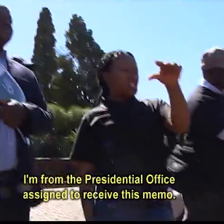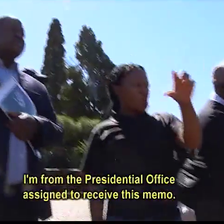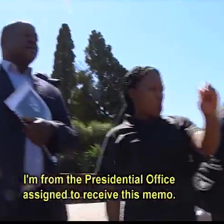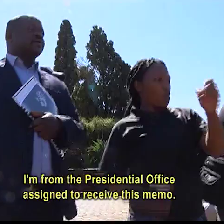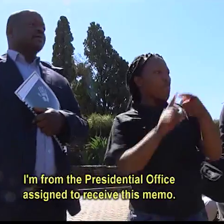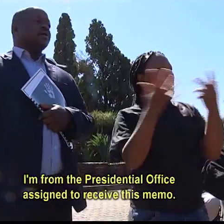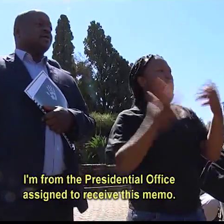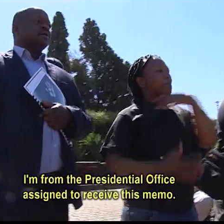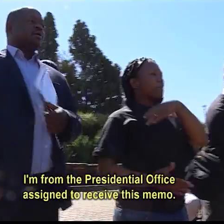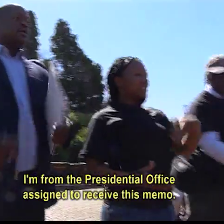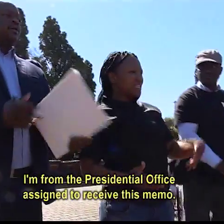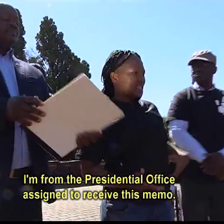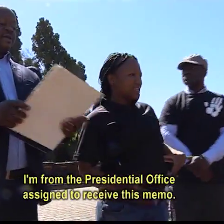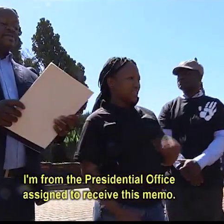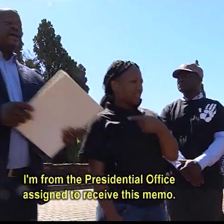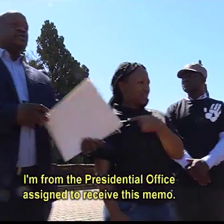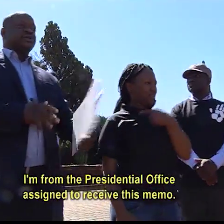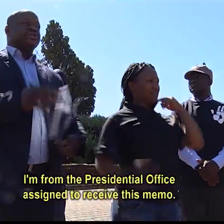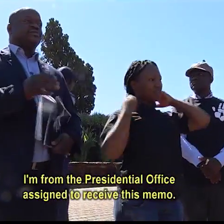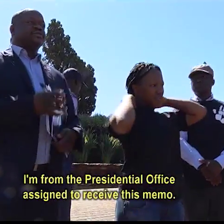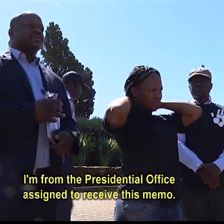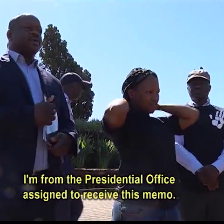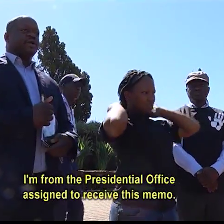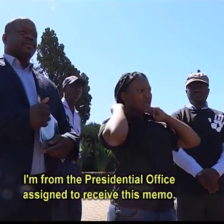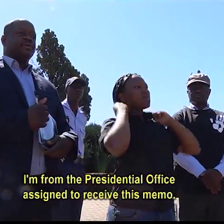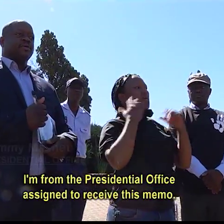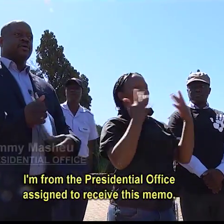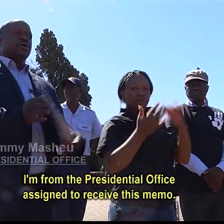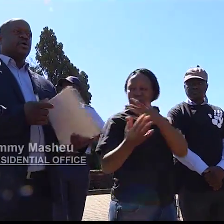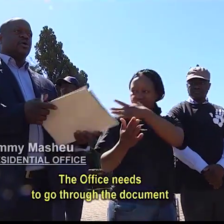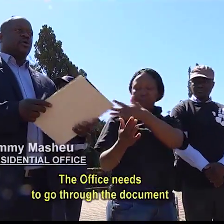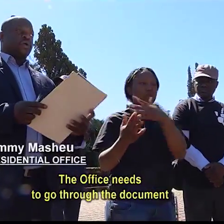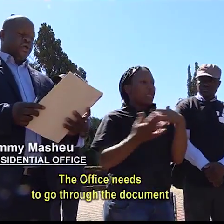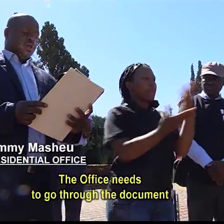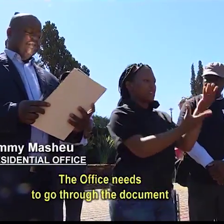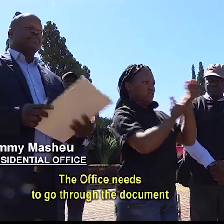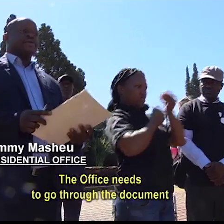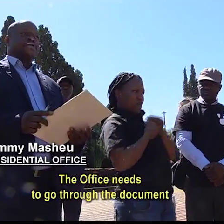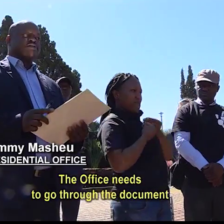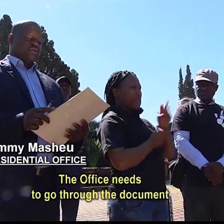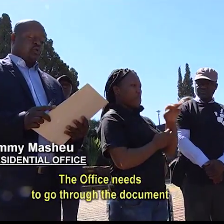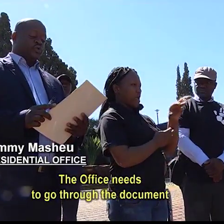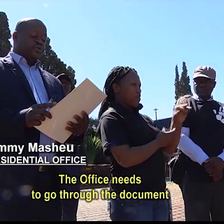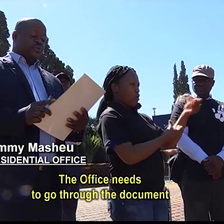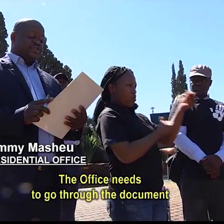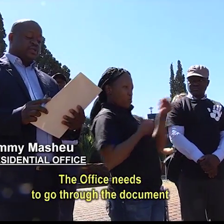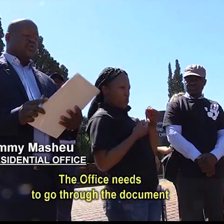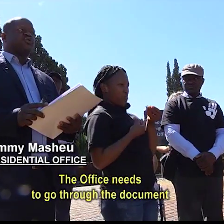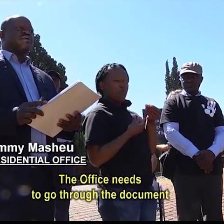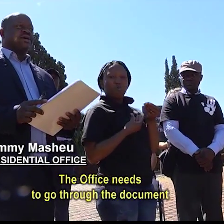presidency. I've been assigned to receive this memorandum. As the presidency, we're still going to study